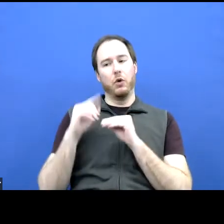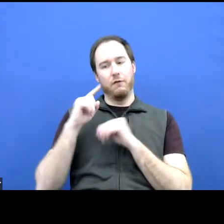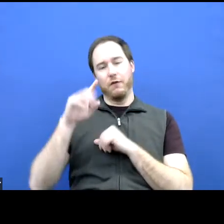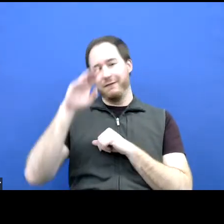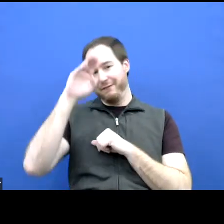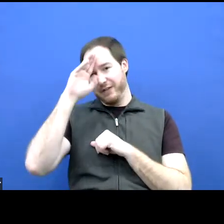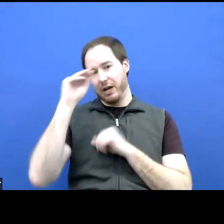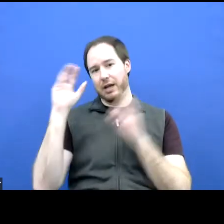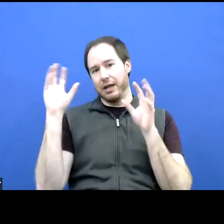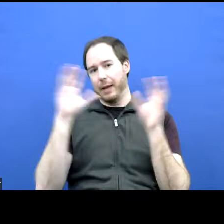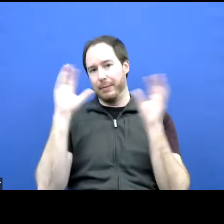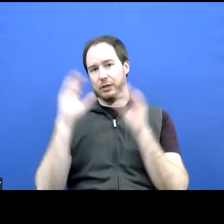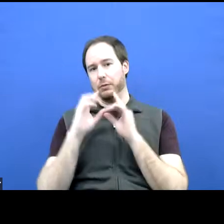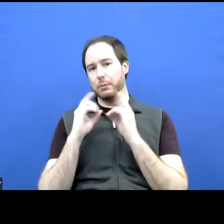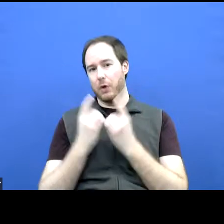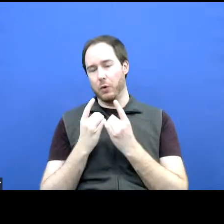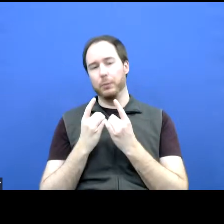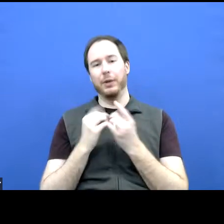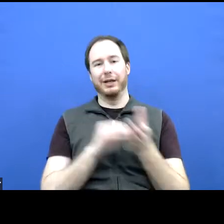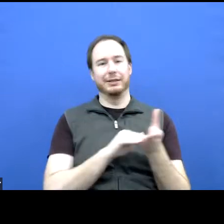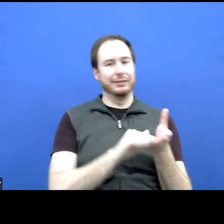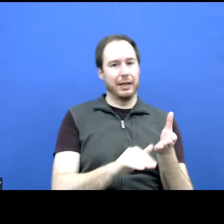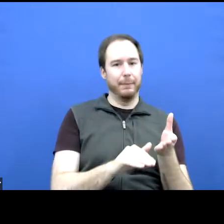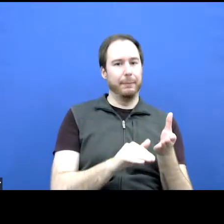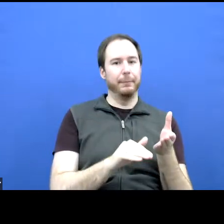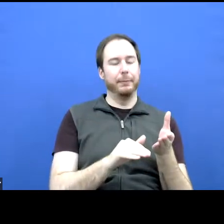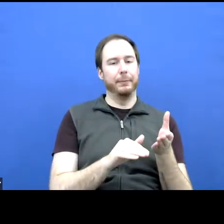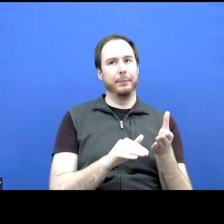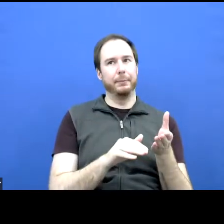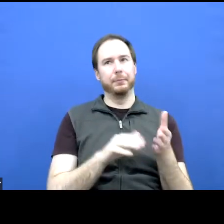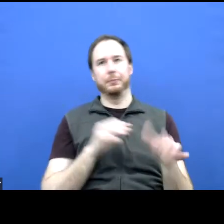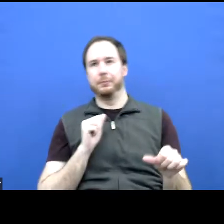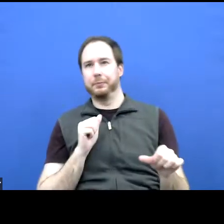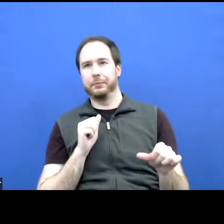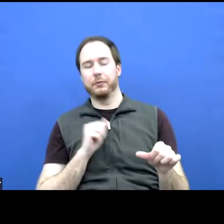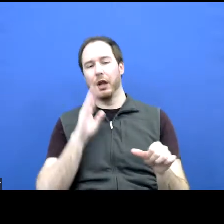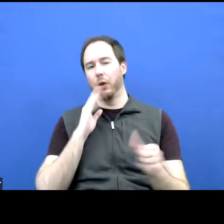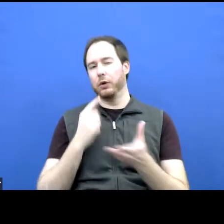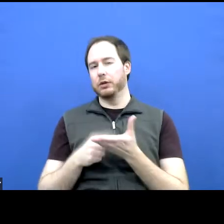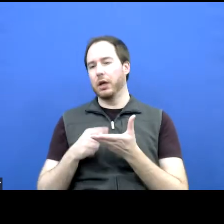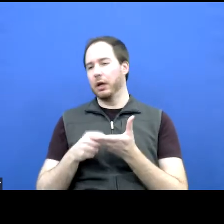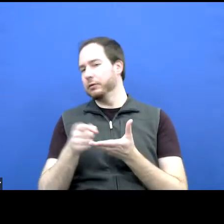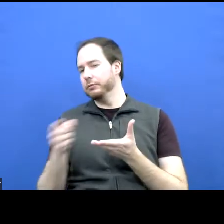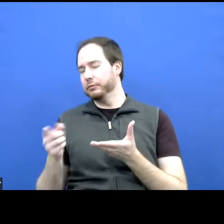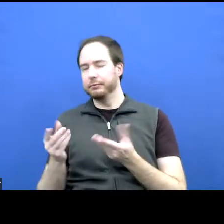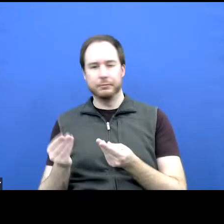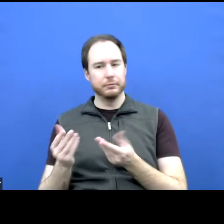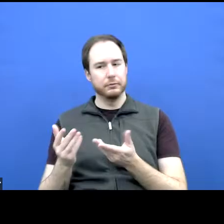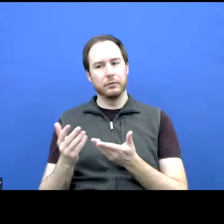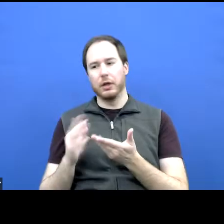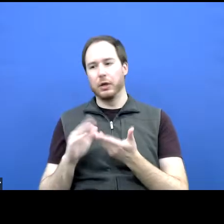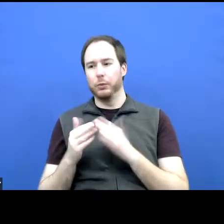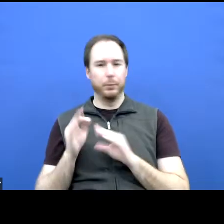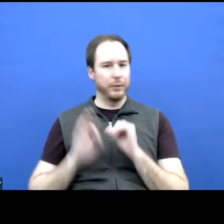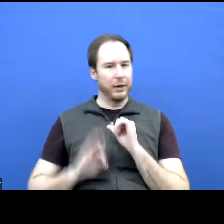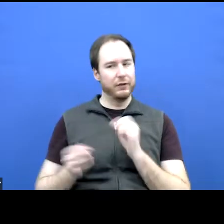generally. And exempt normally do not have to pay. So I will be talking to the entities involved about a community